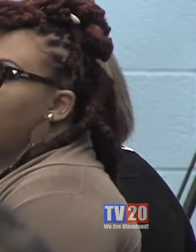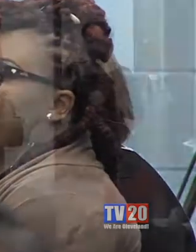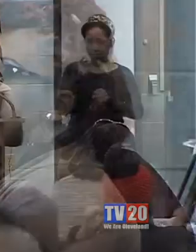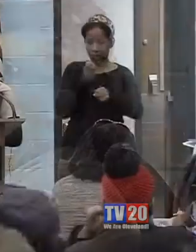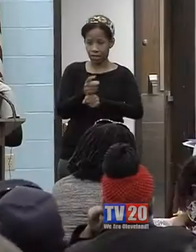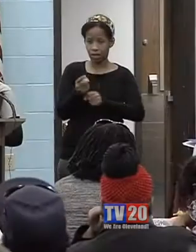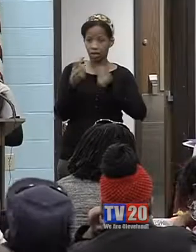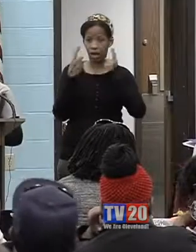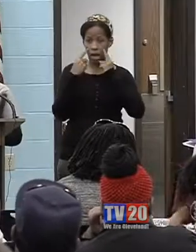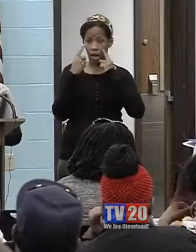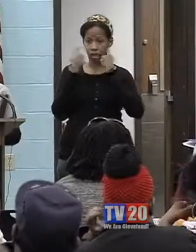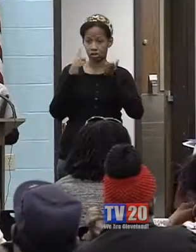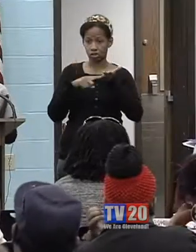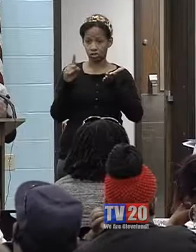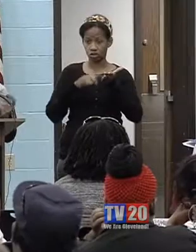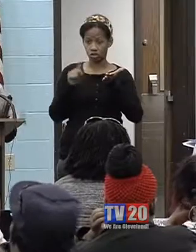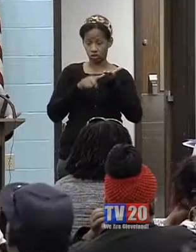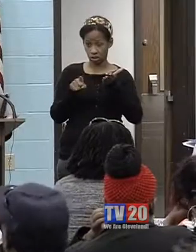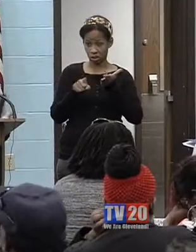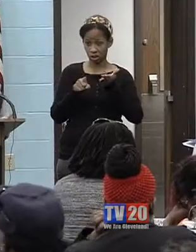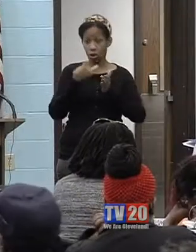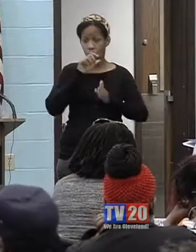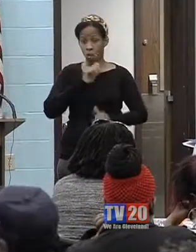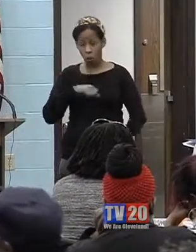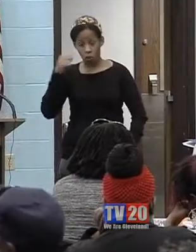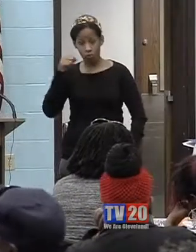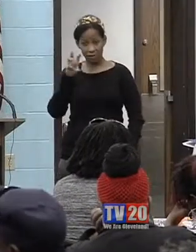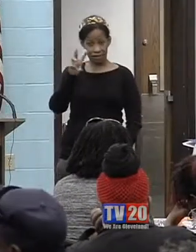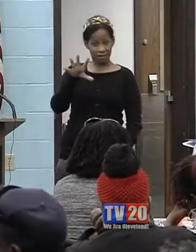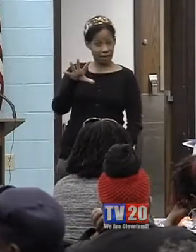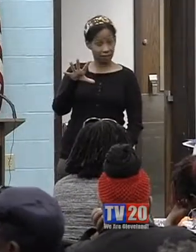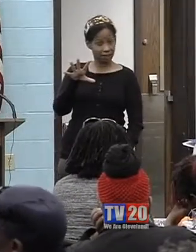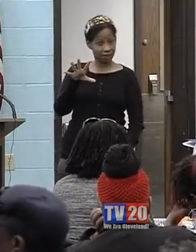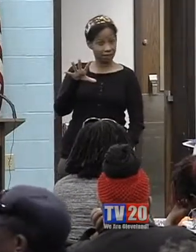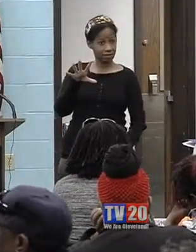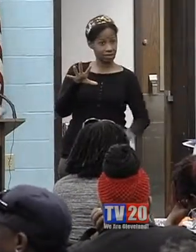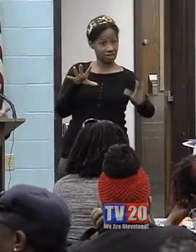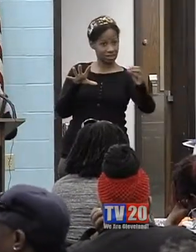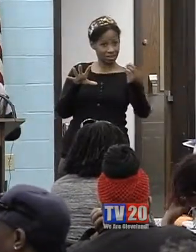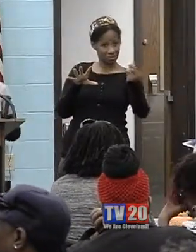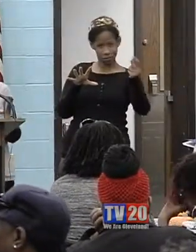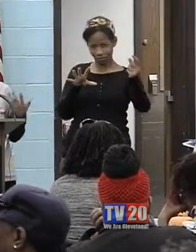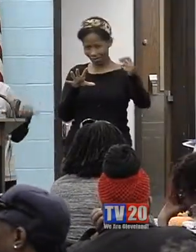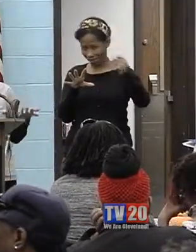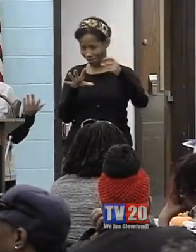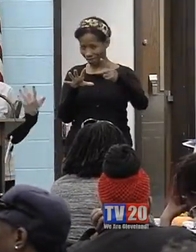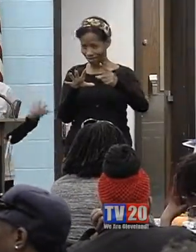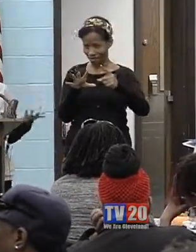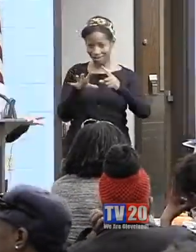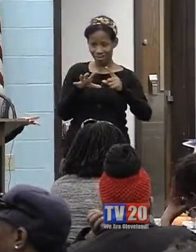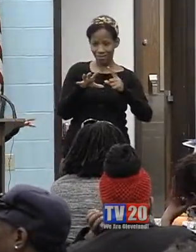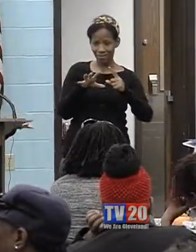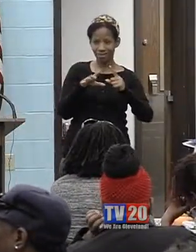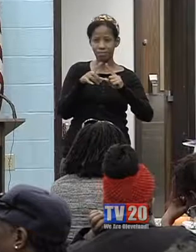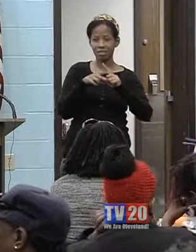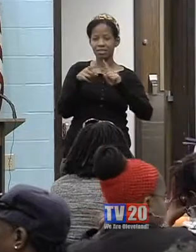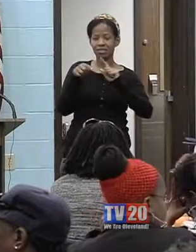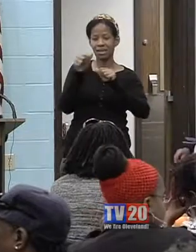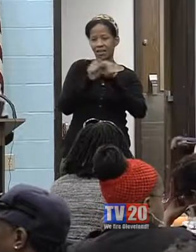to get your eyes examined. Anyone over the age of 65? Yeah. Not supposed to admit